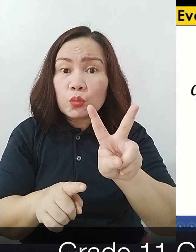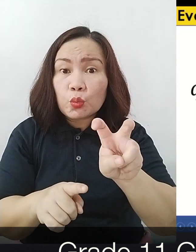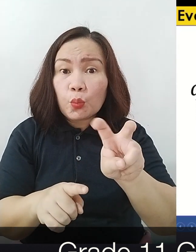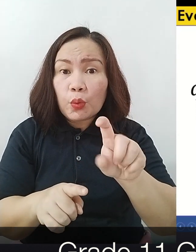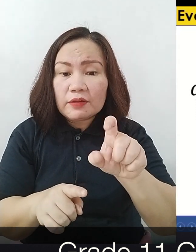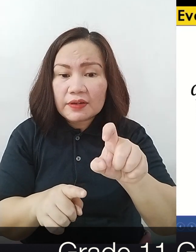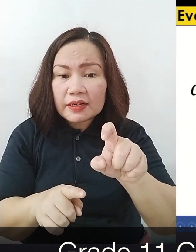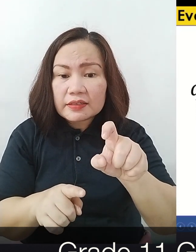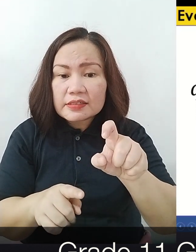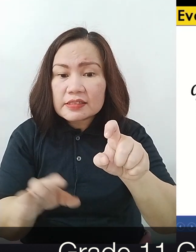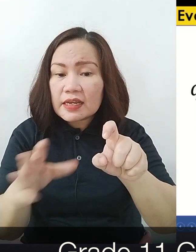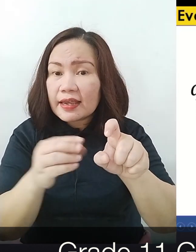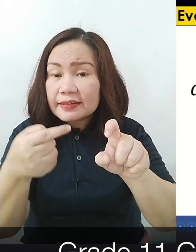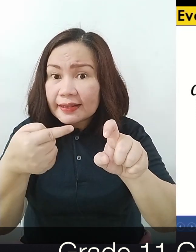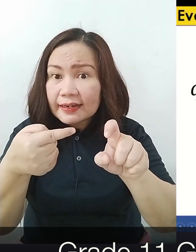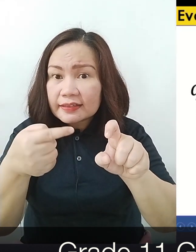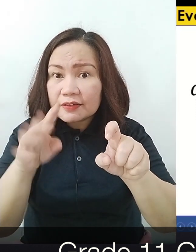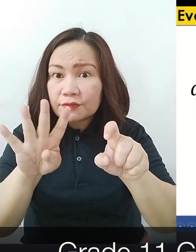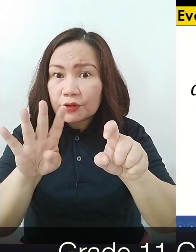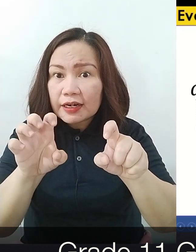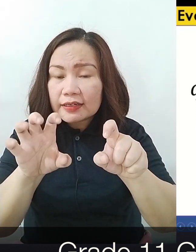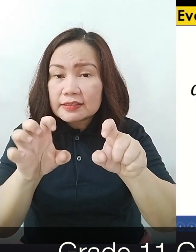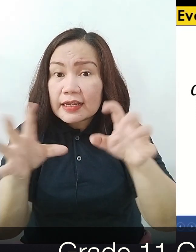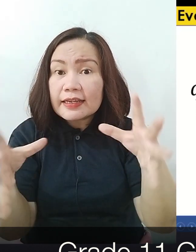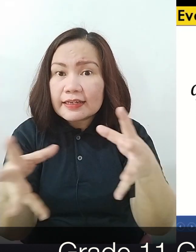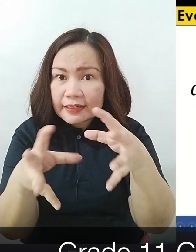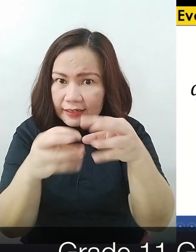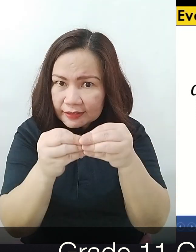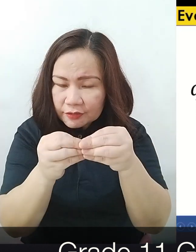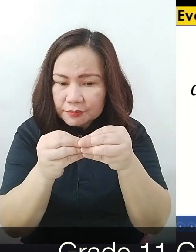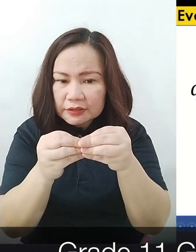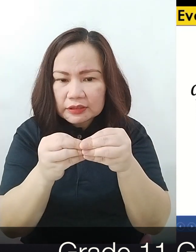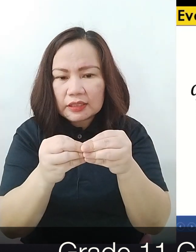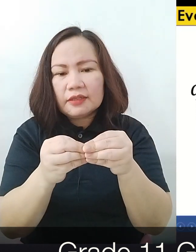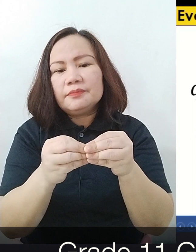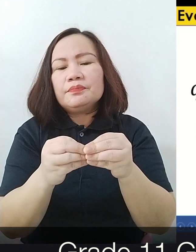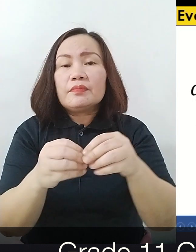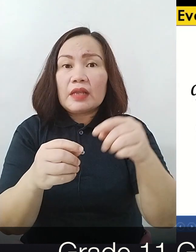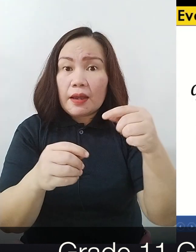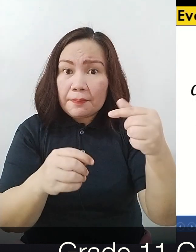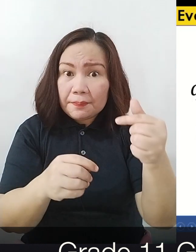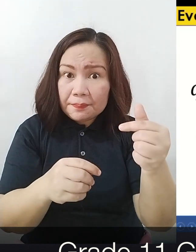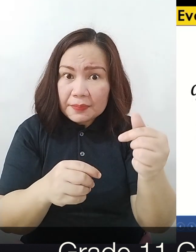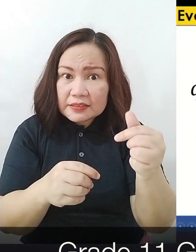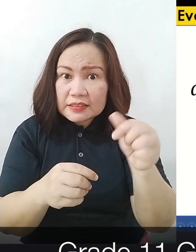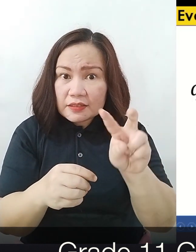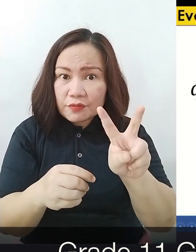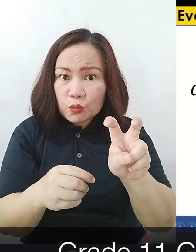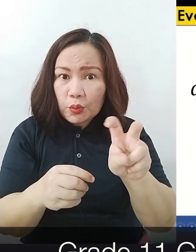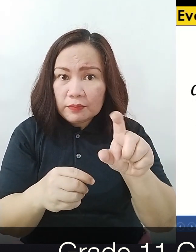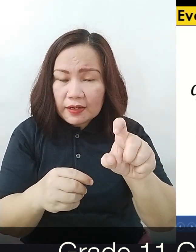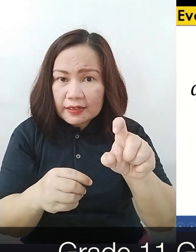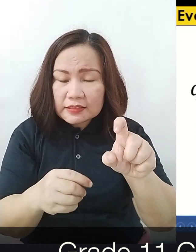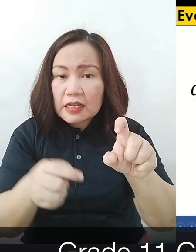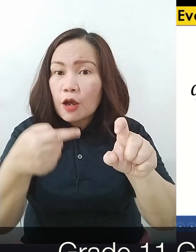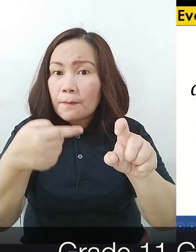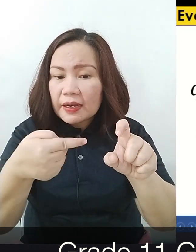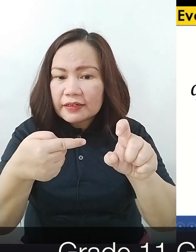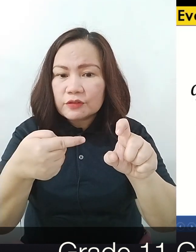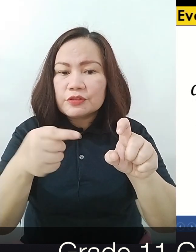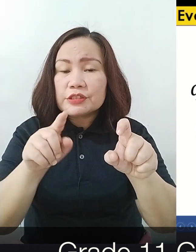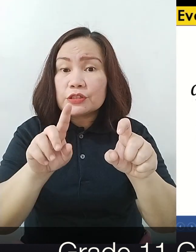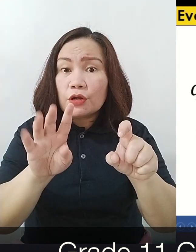12x saka yung negative 4x, we need to combine. So positive 12x minus 4x, that